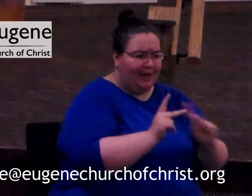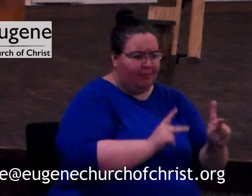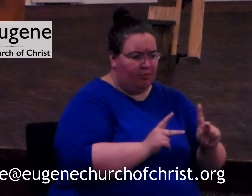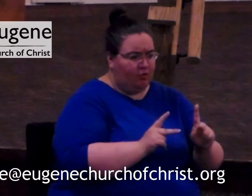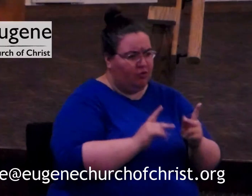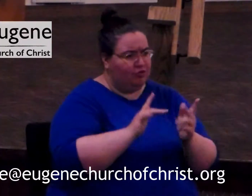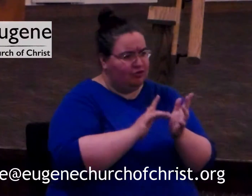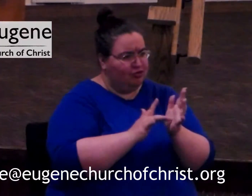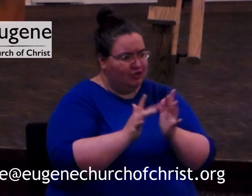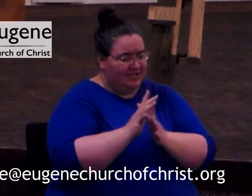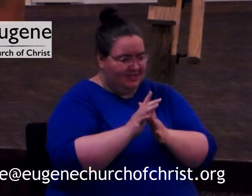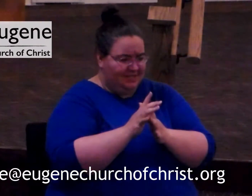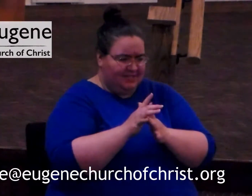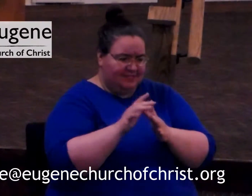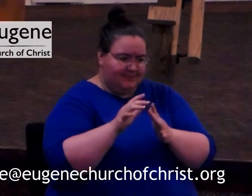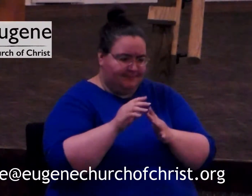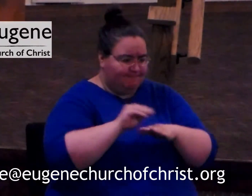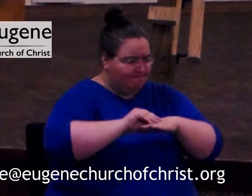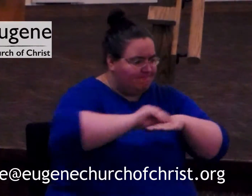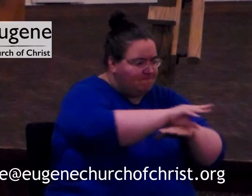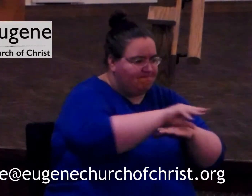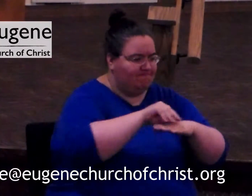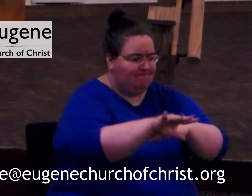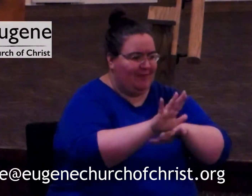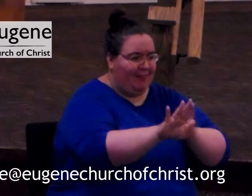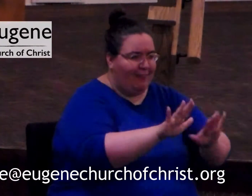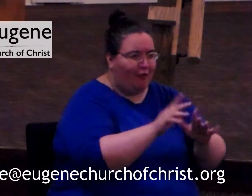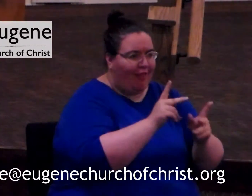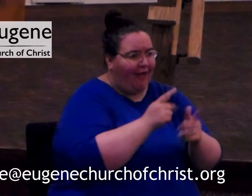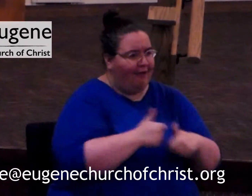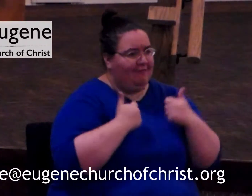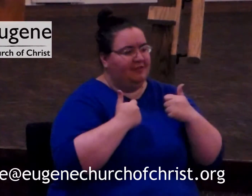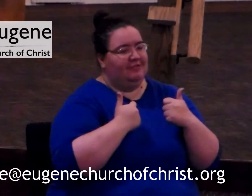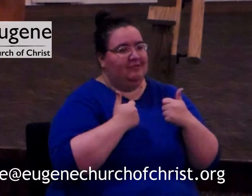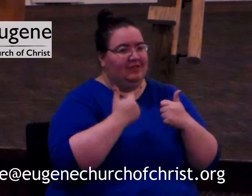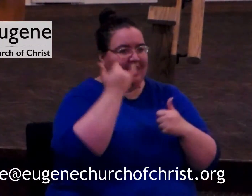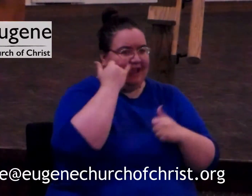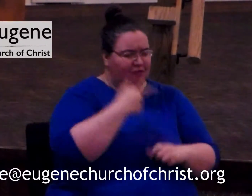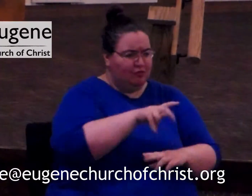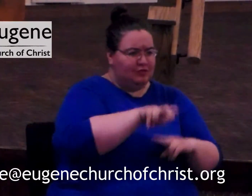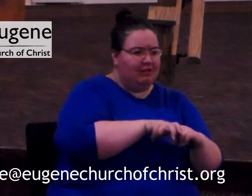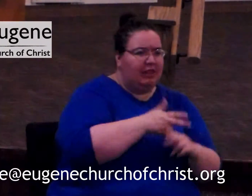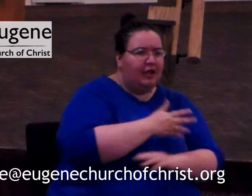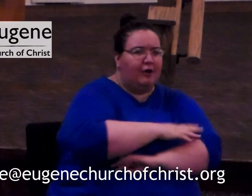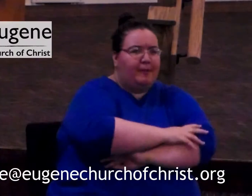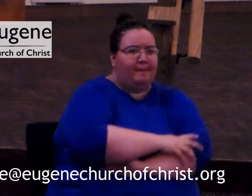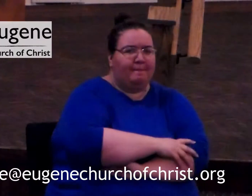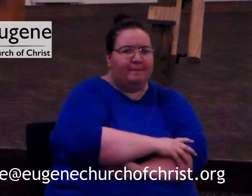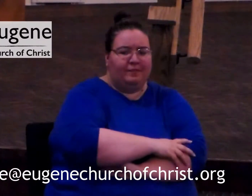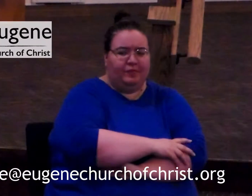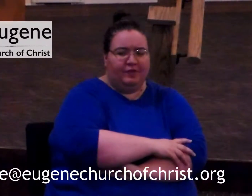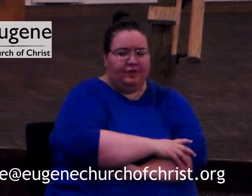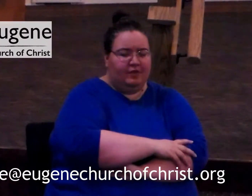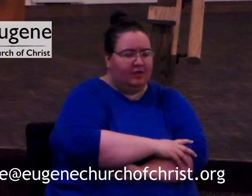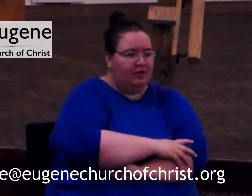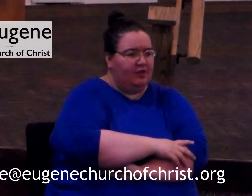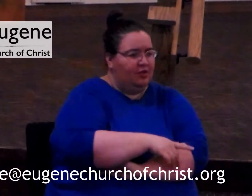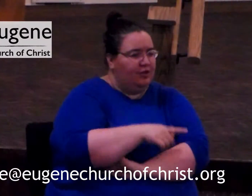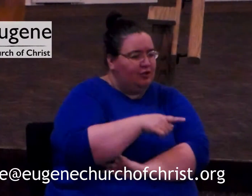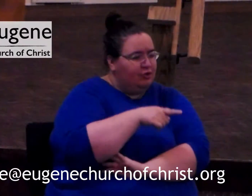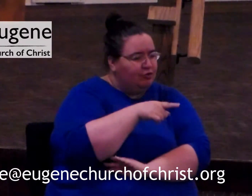ways. And as you sit there in their midst, you could not help but deny the power of God at work